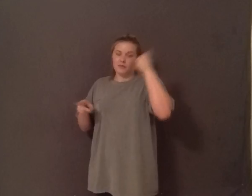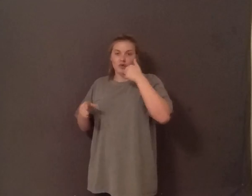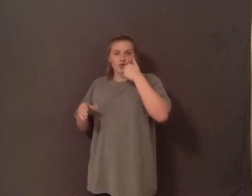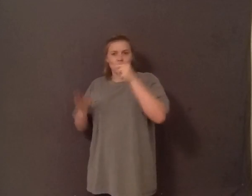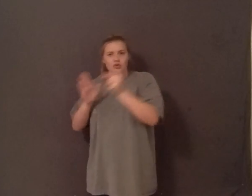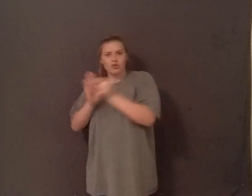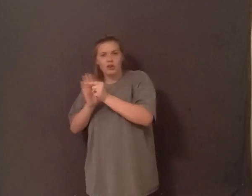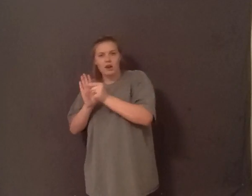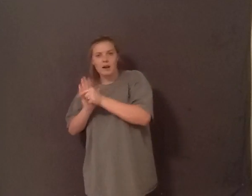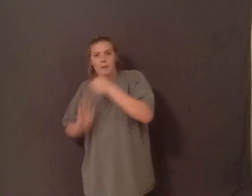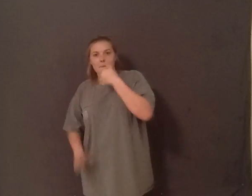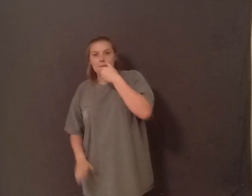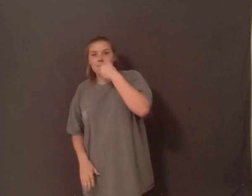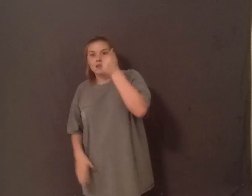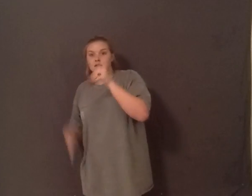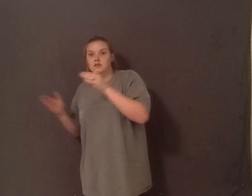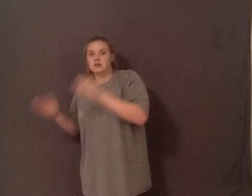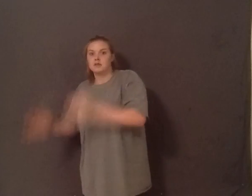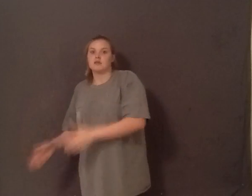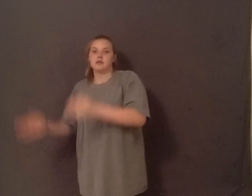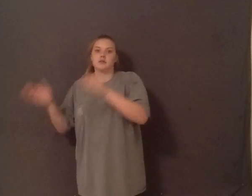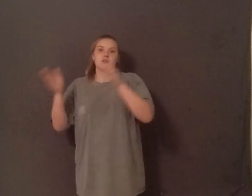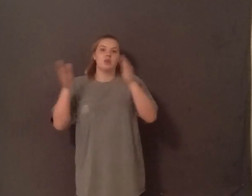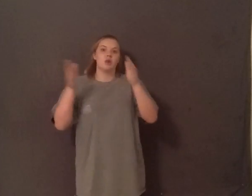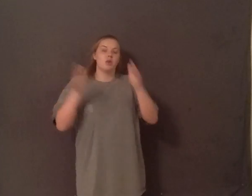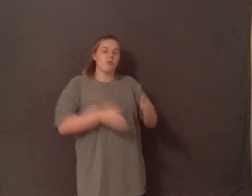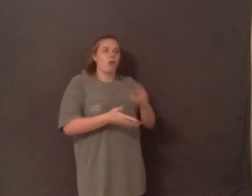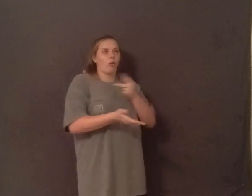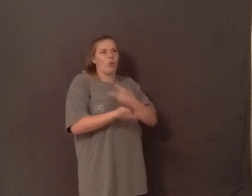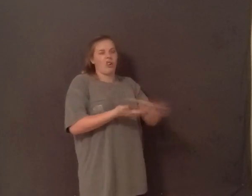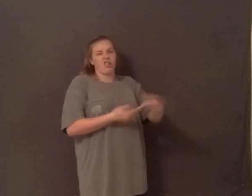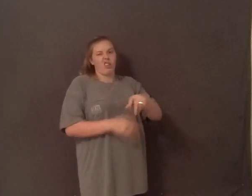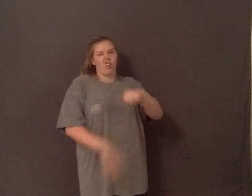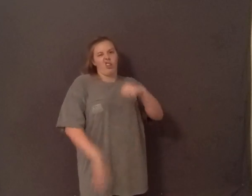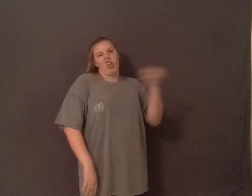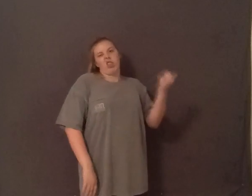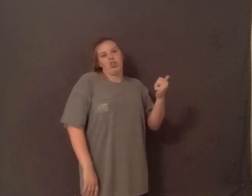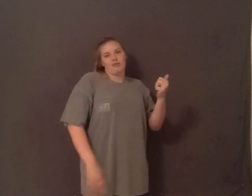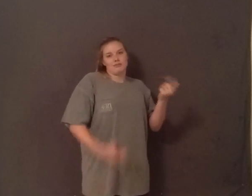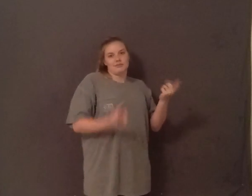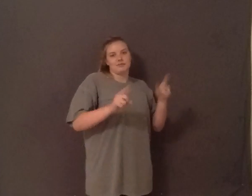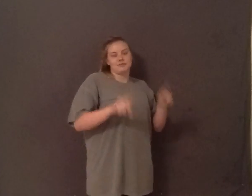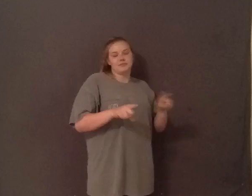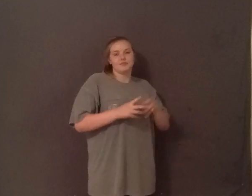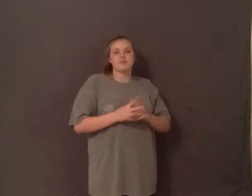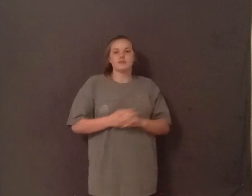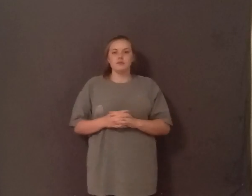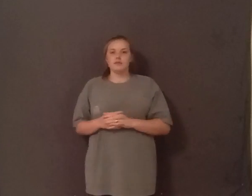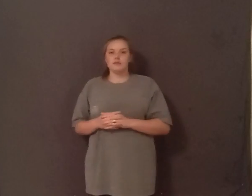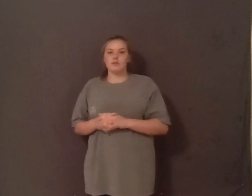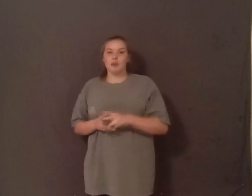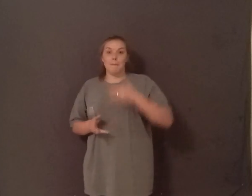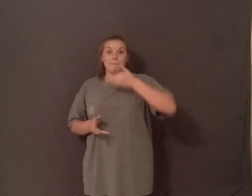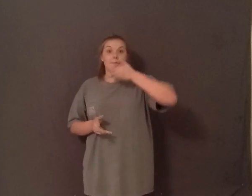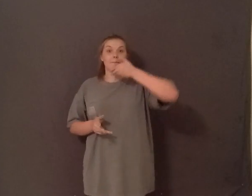would be worse for anything else to happen. And as soon as you create the idea of a better and worse